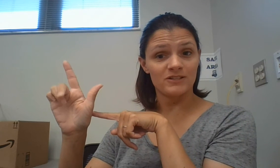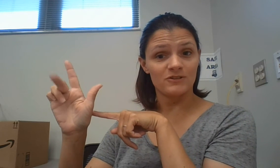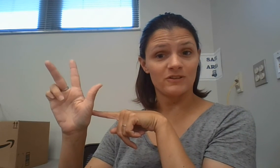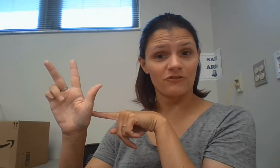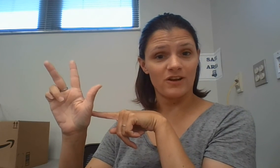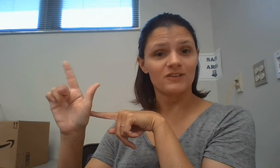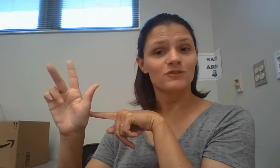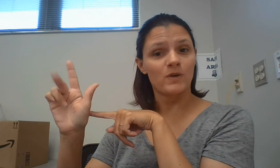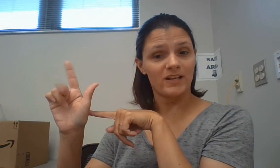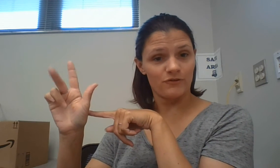2 to 3. 23.